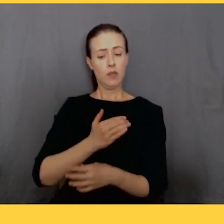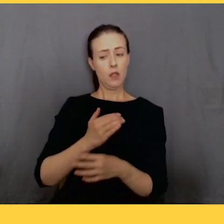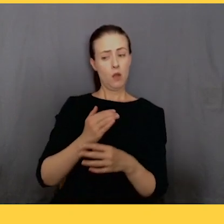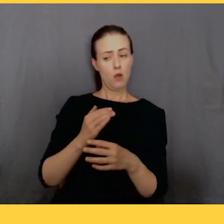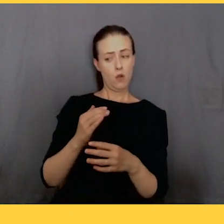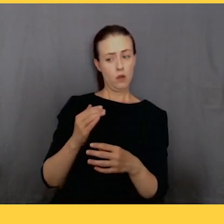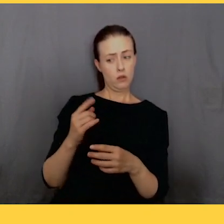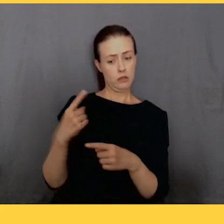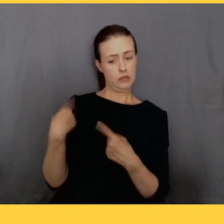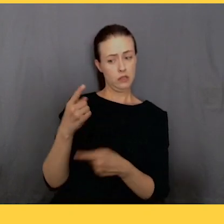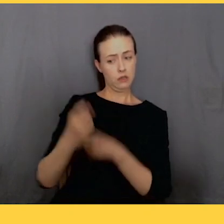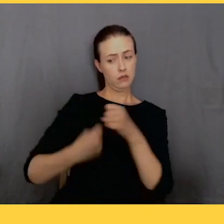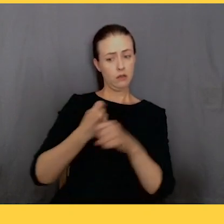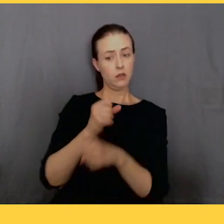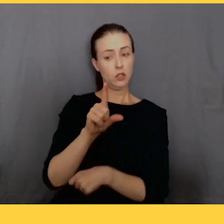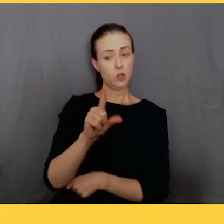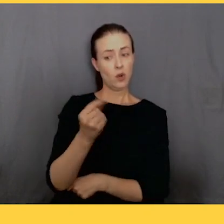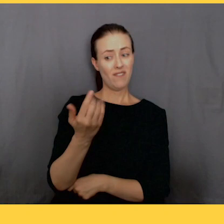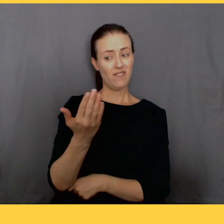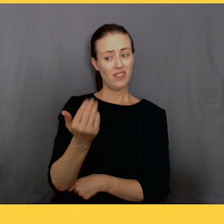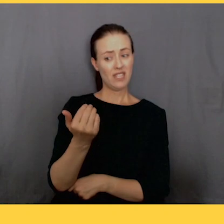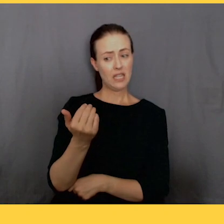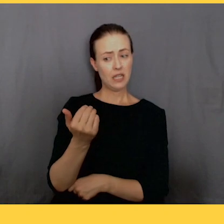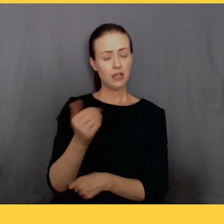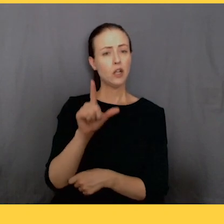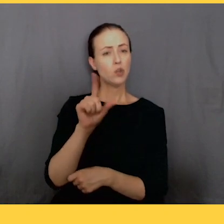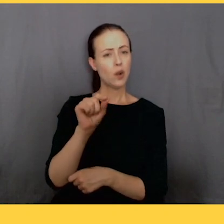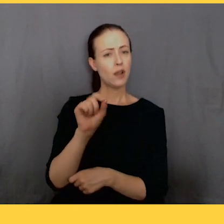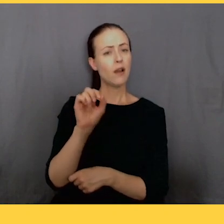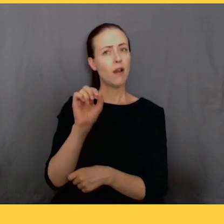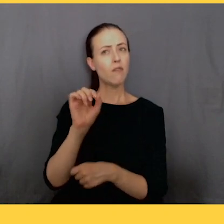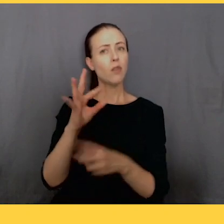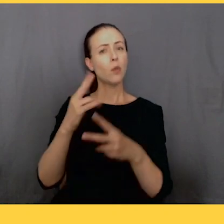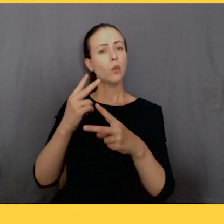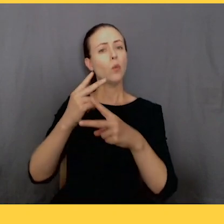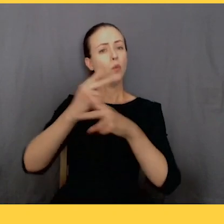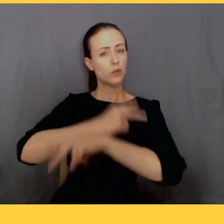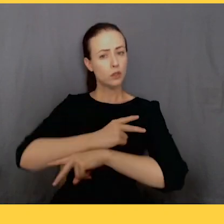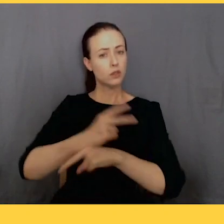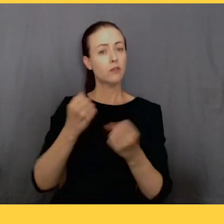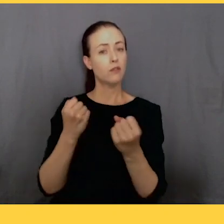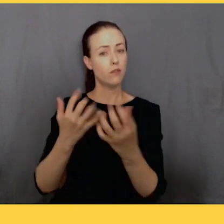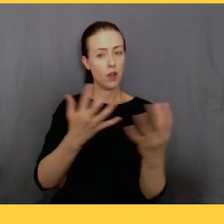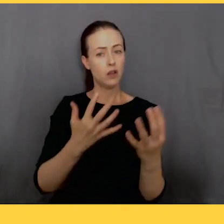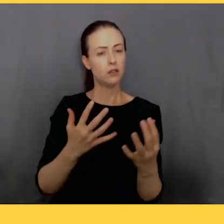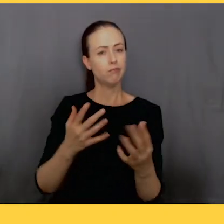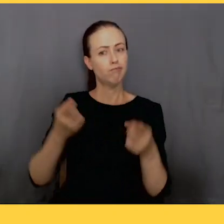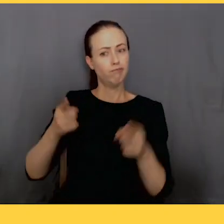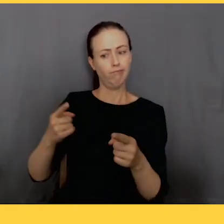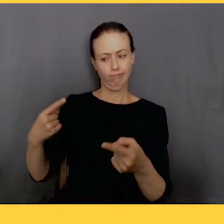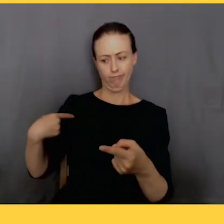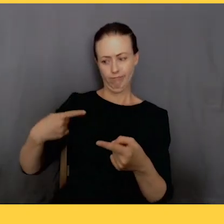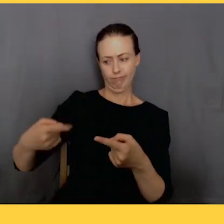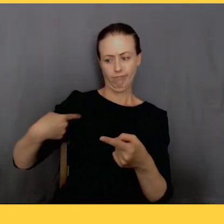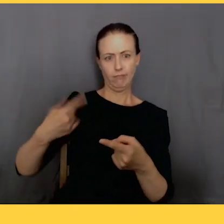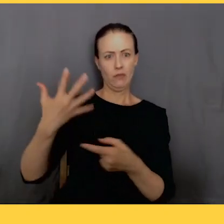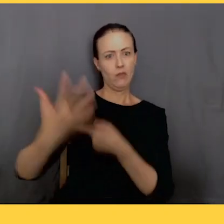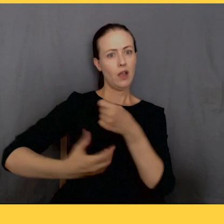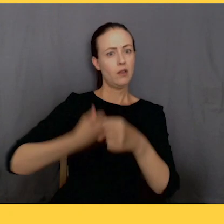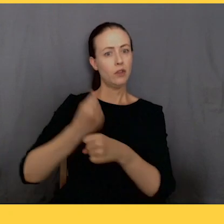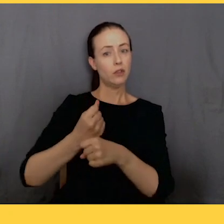And about a little bit over a quarter of our service area is in our high fire risk area